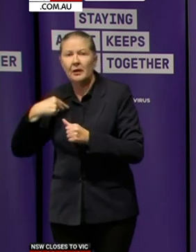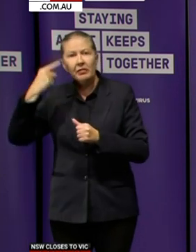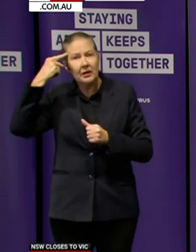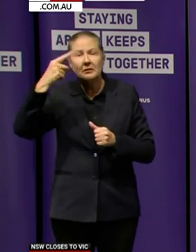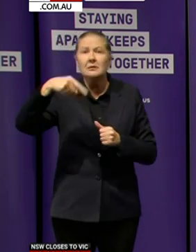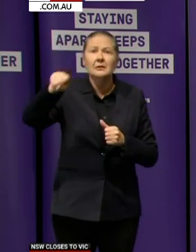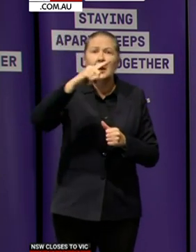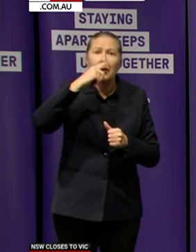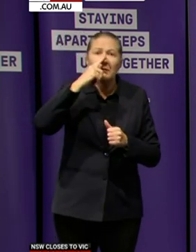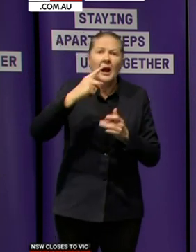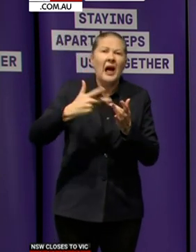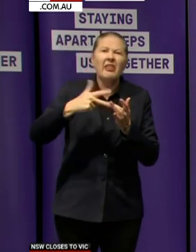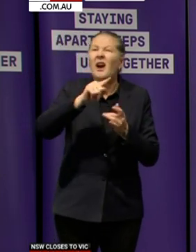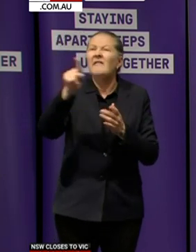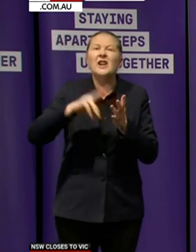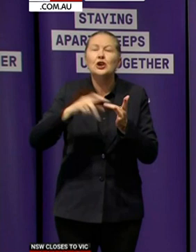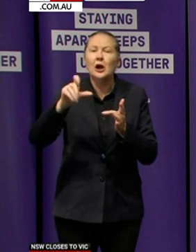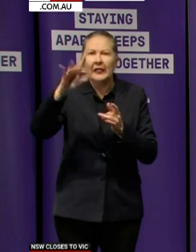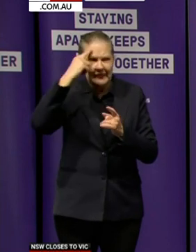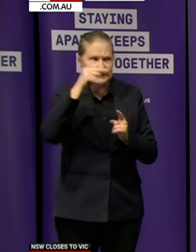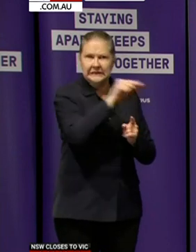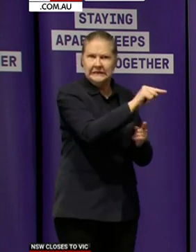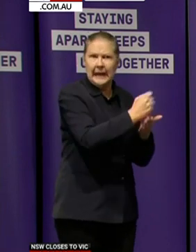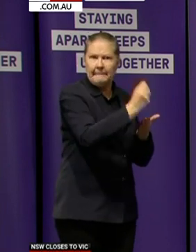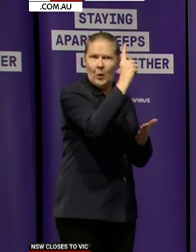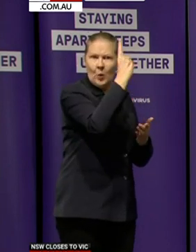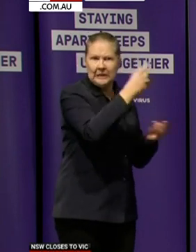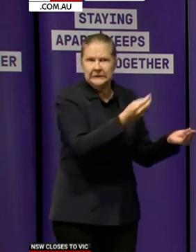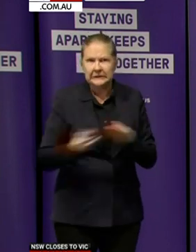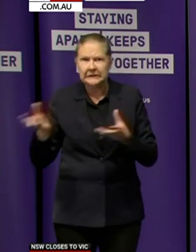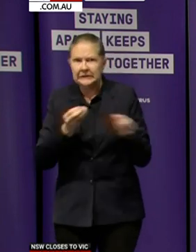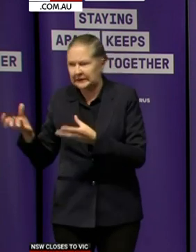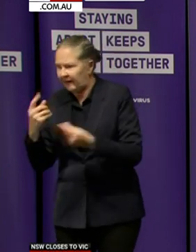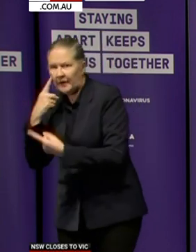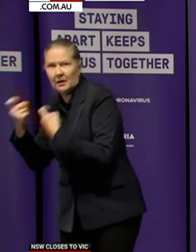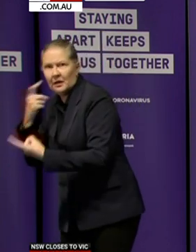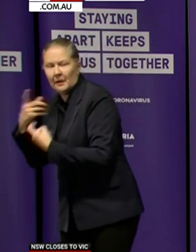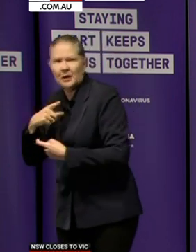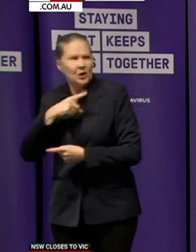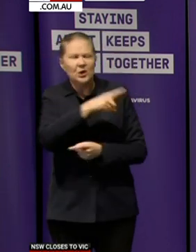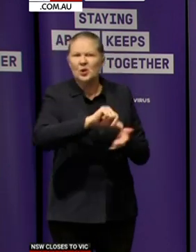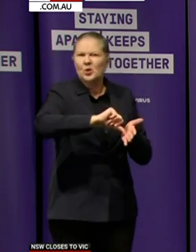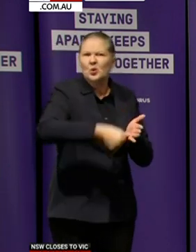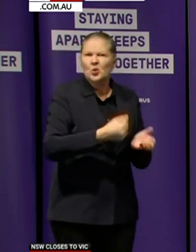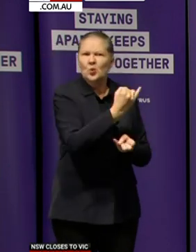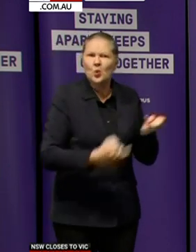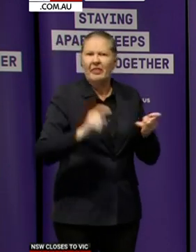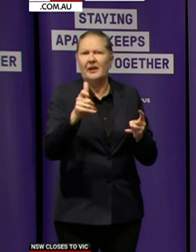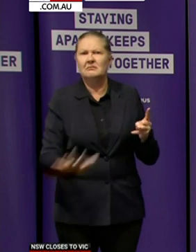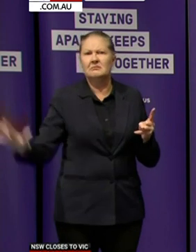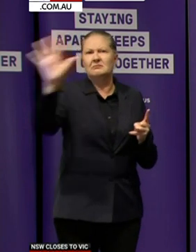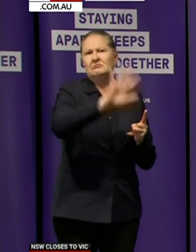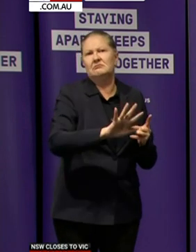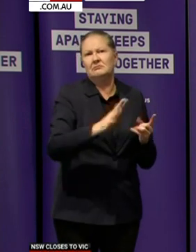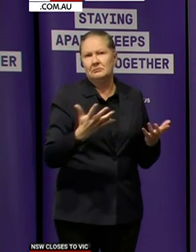mind priority being given to those samples, given that they're in the hardest lockdown that we've seen anywhere in our state. We'll